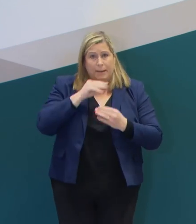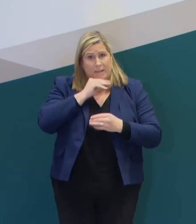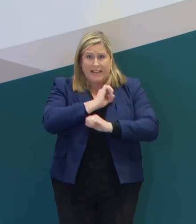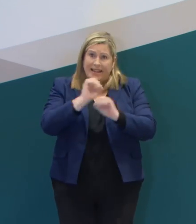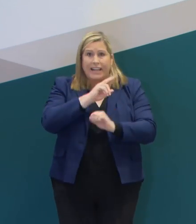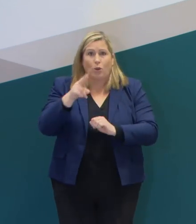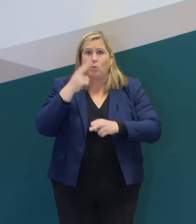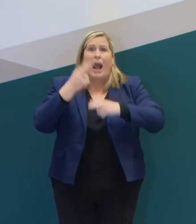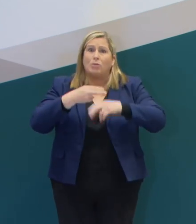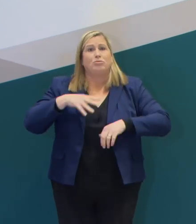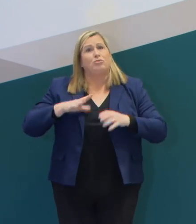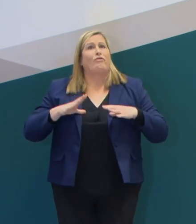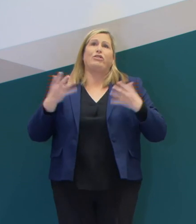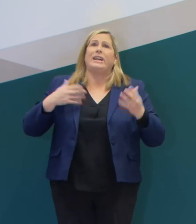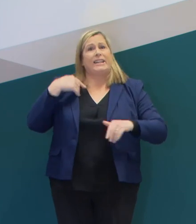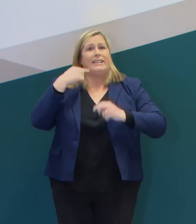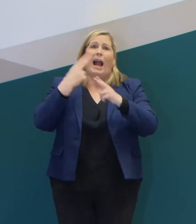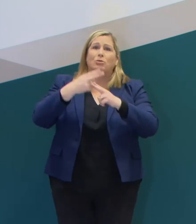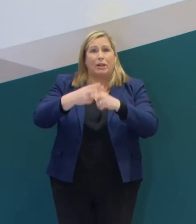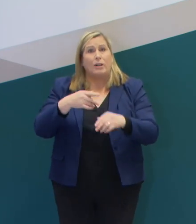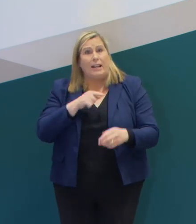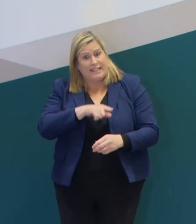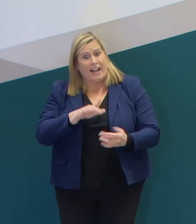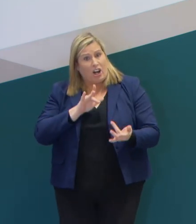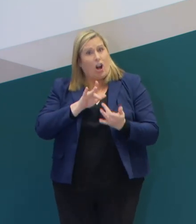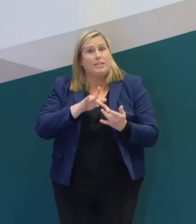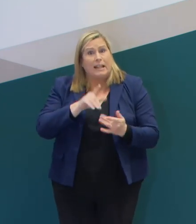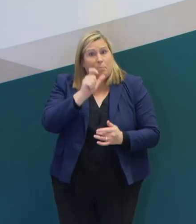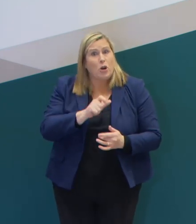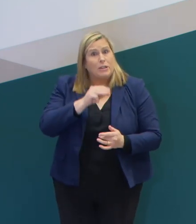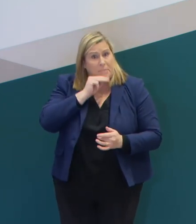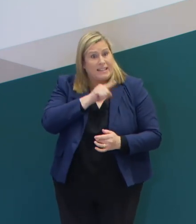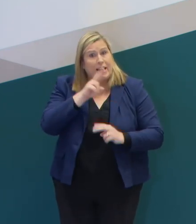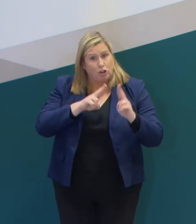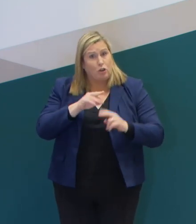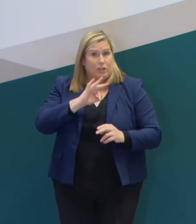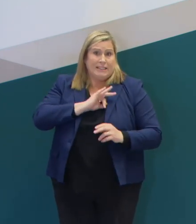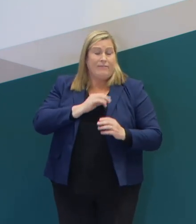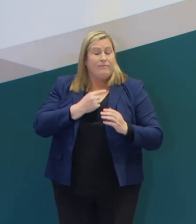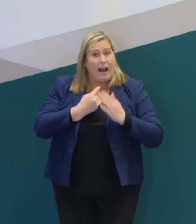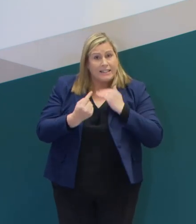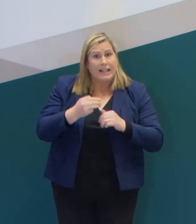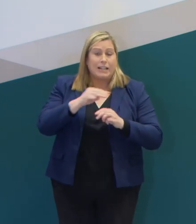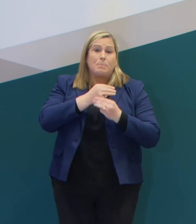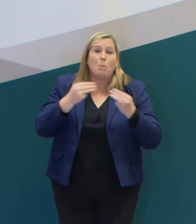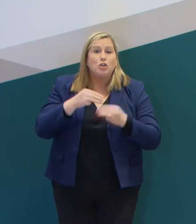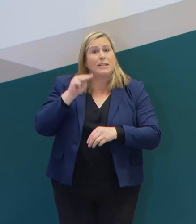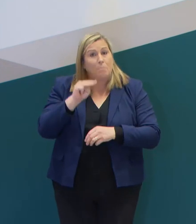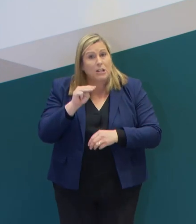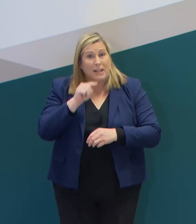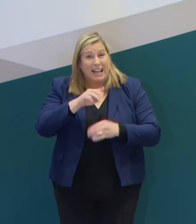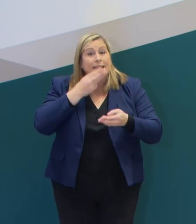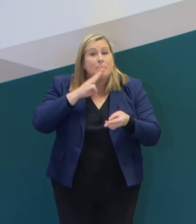their movements as though they were contacts of a confirmed case. That's the critical public health measure. That's the message we really want you to help us to try to get